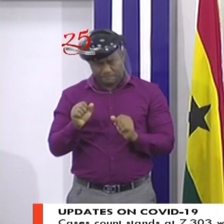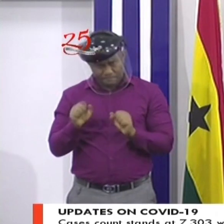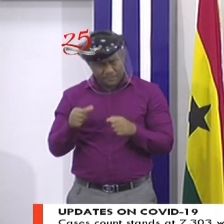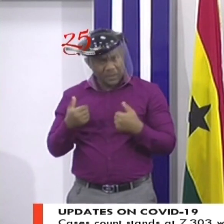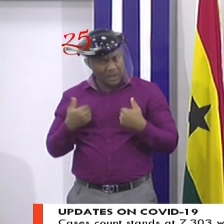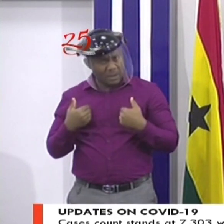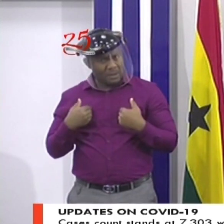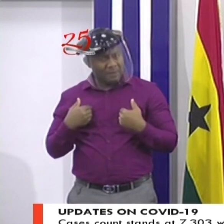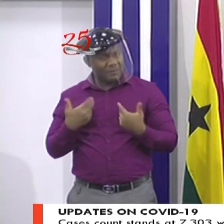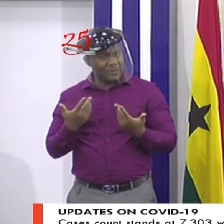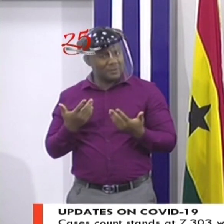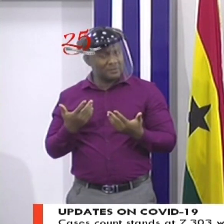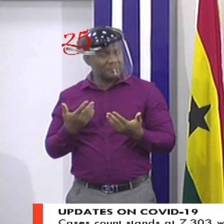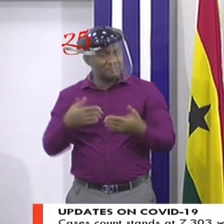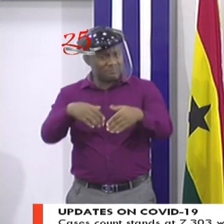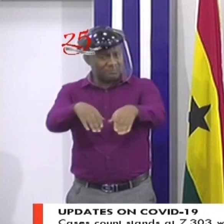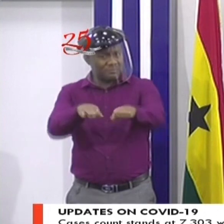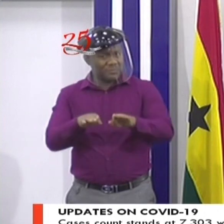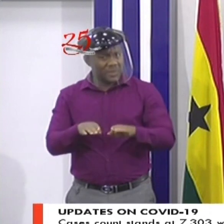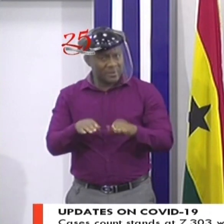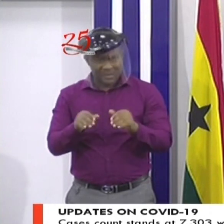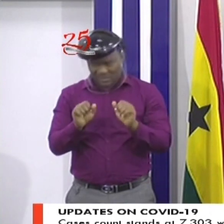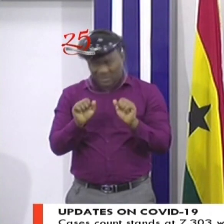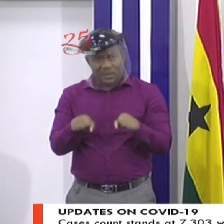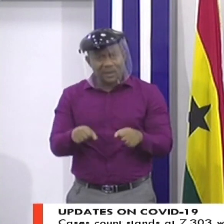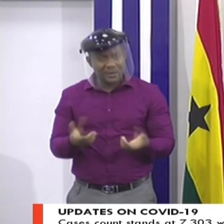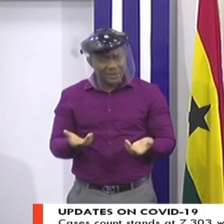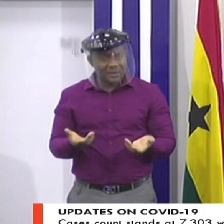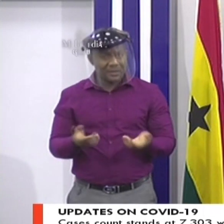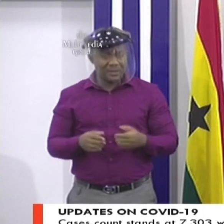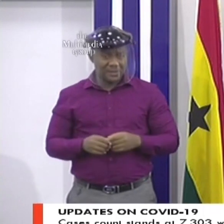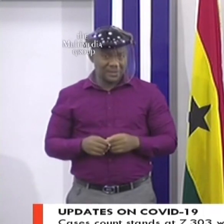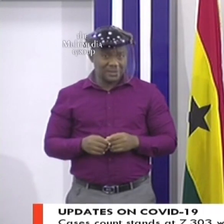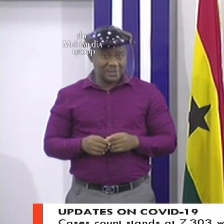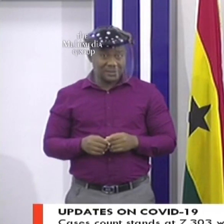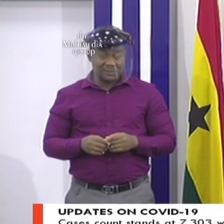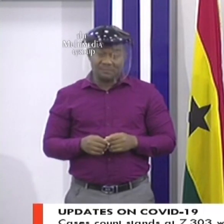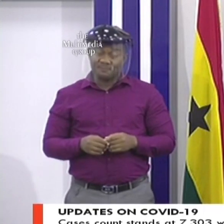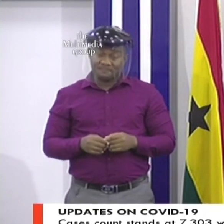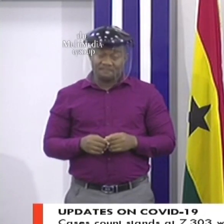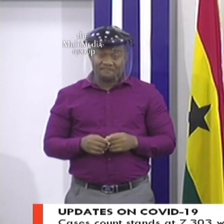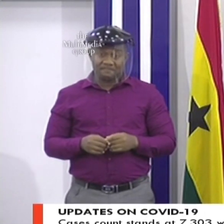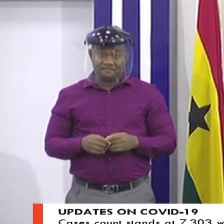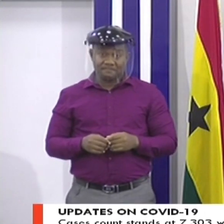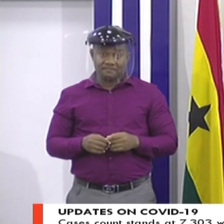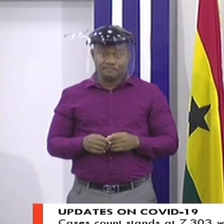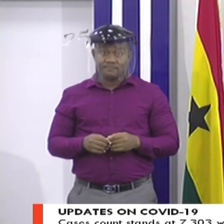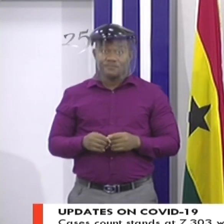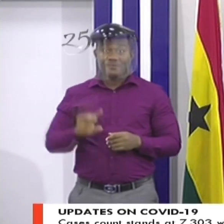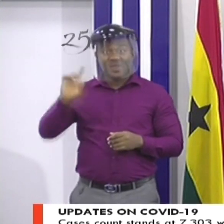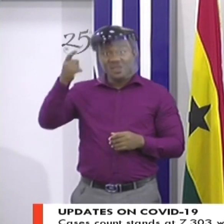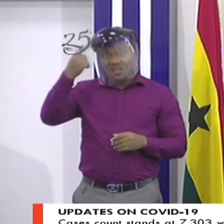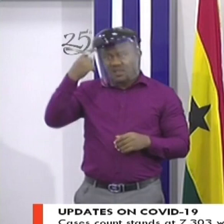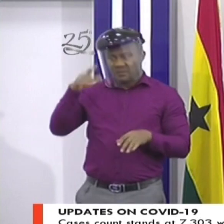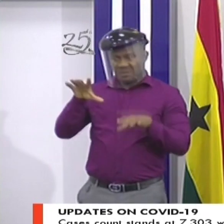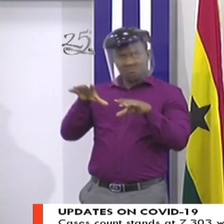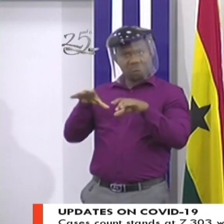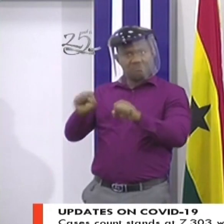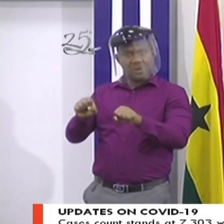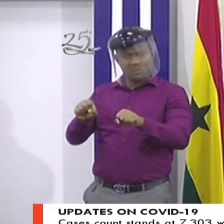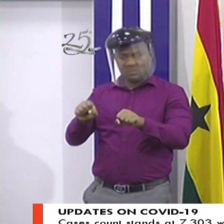still provide dignified burial with this number. The state will not take over the burial, and the